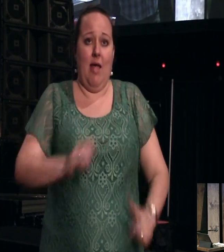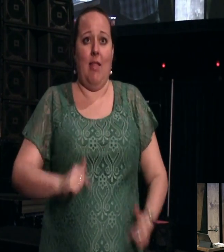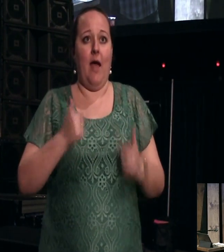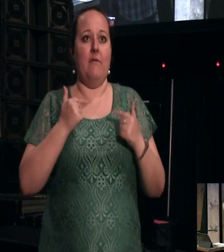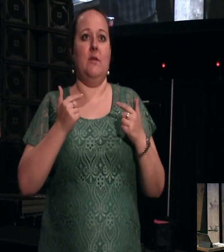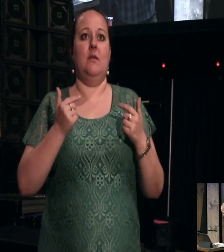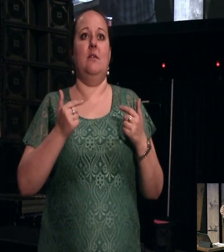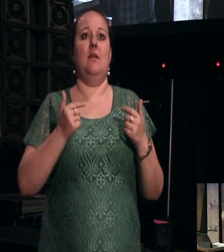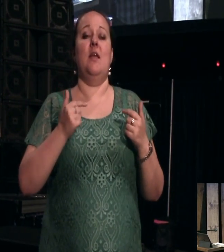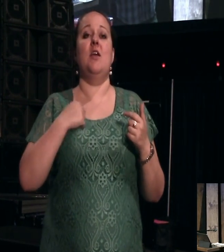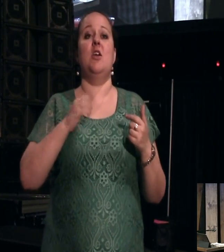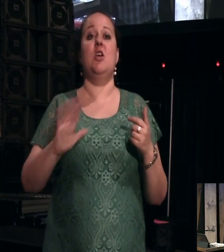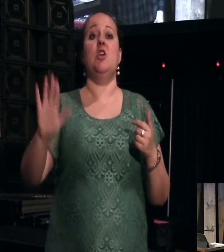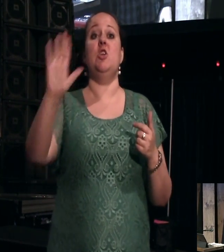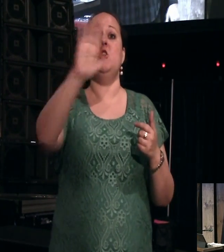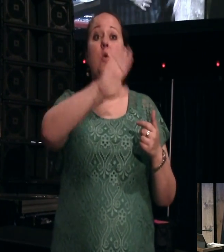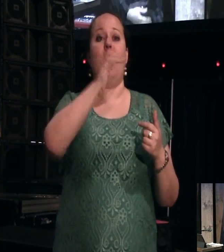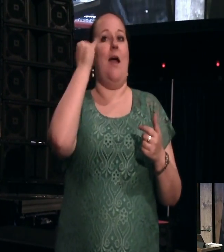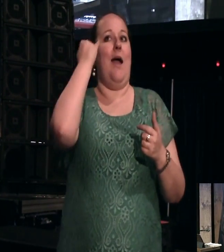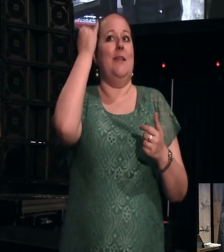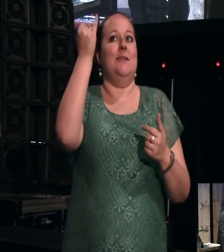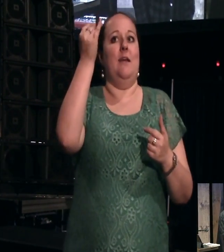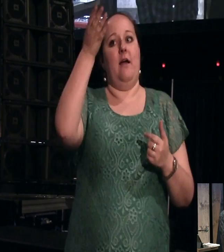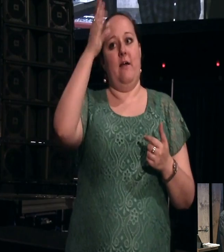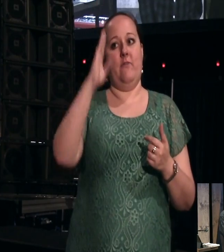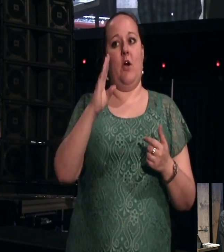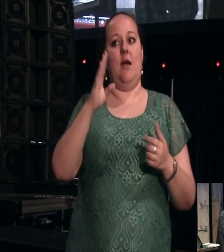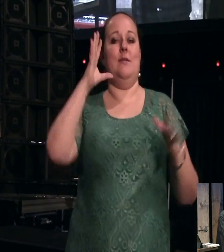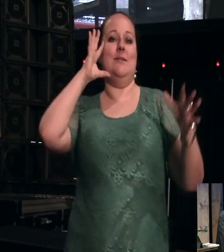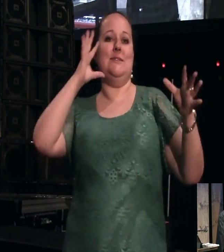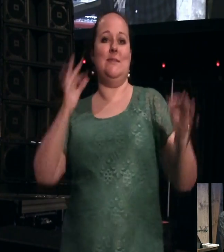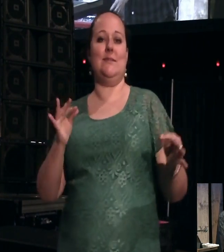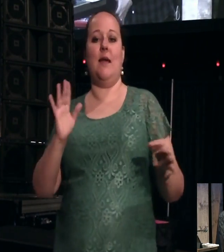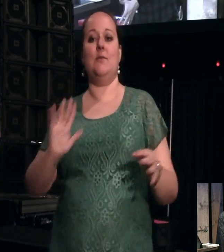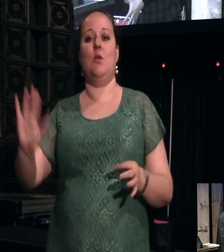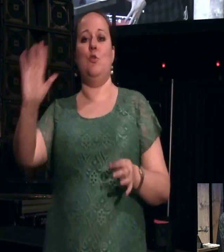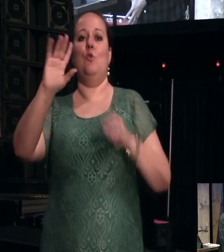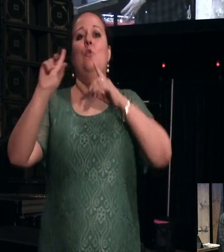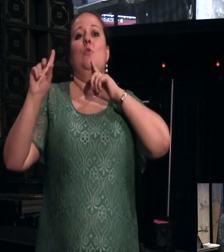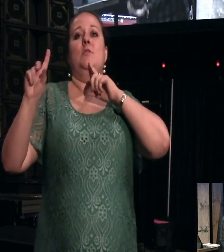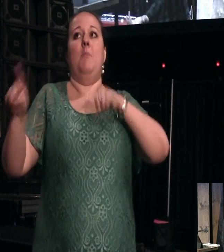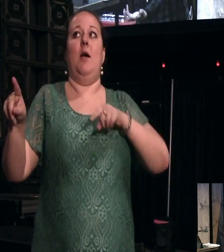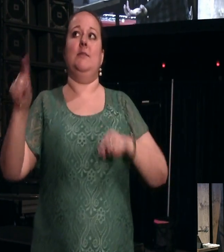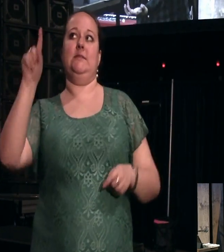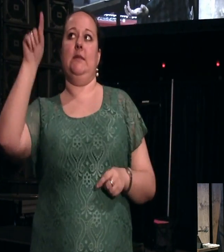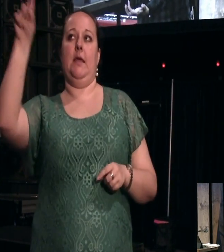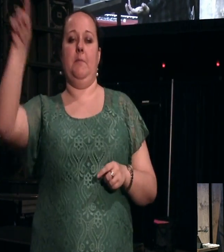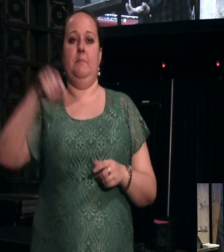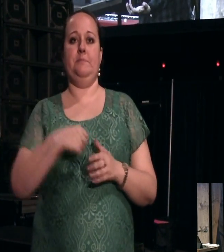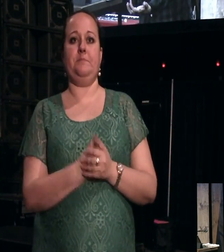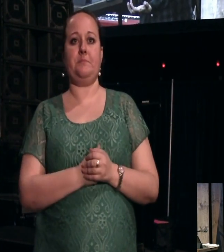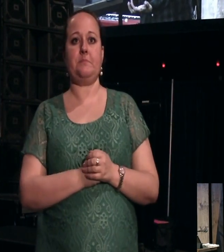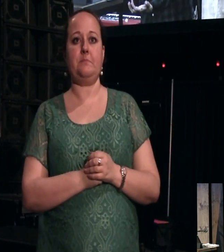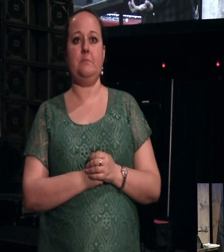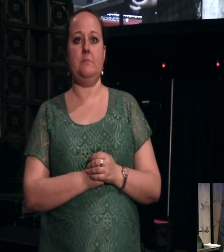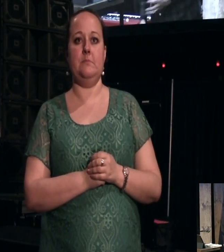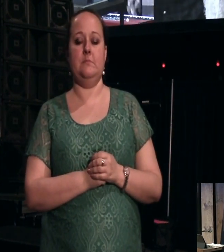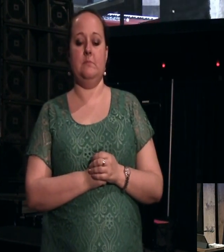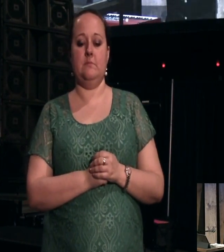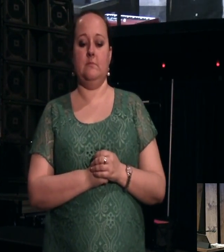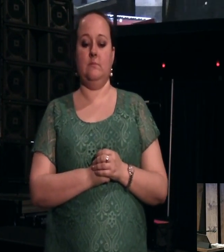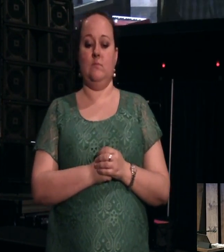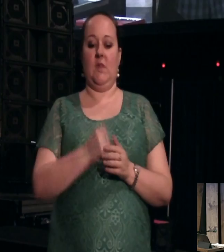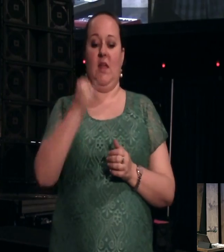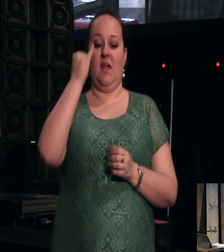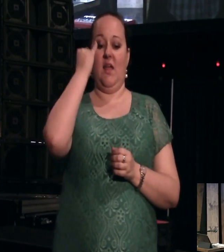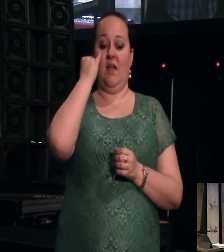that become a thing for us? It's this: your view of God will determine your